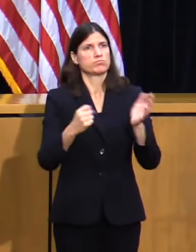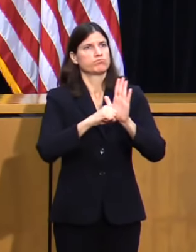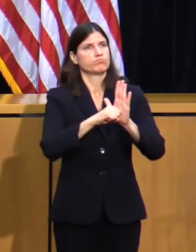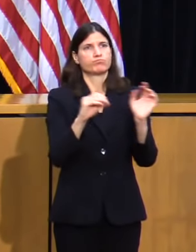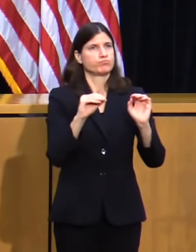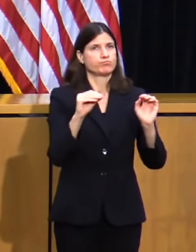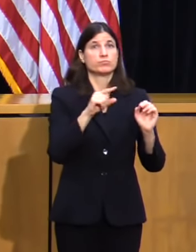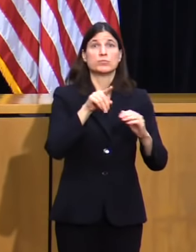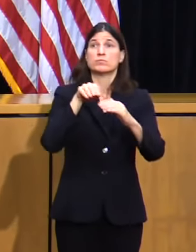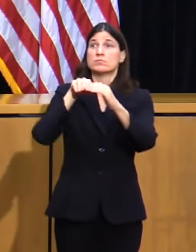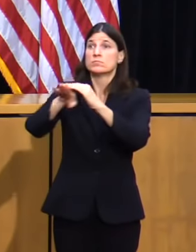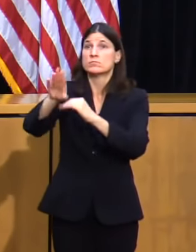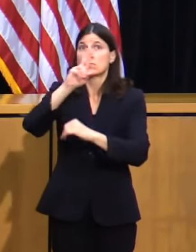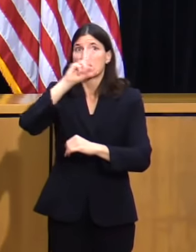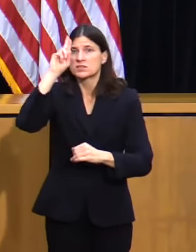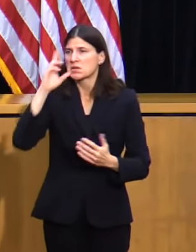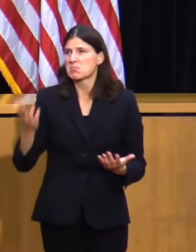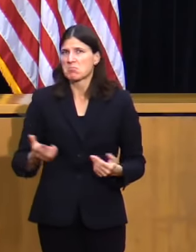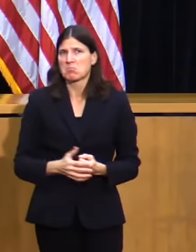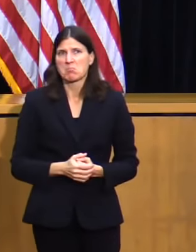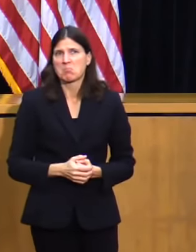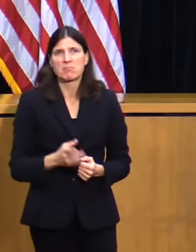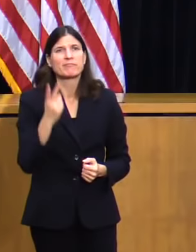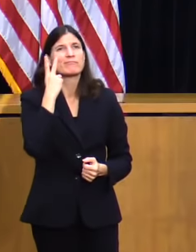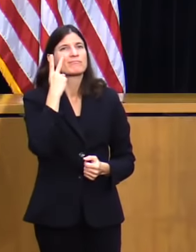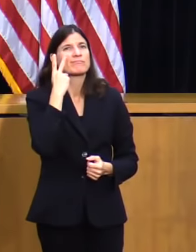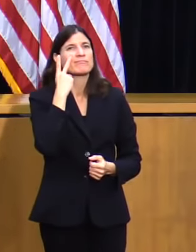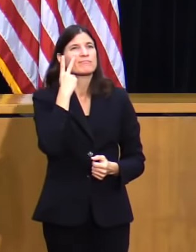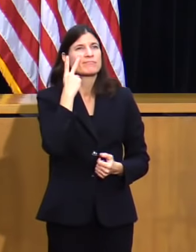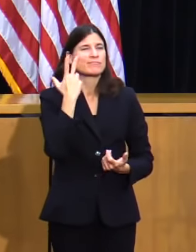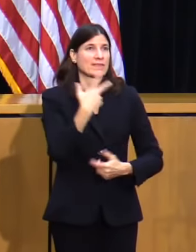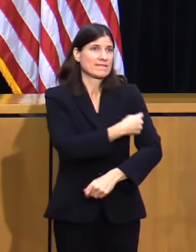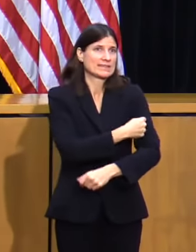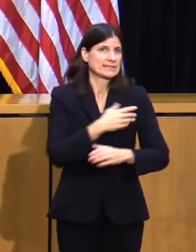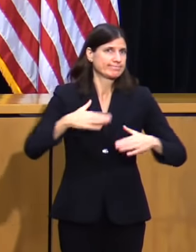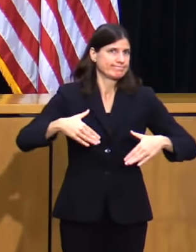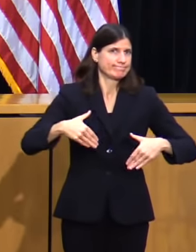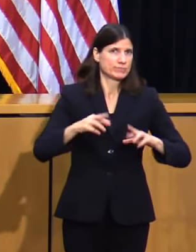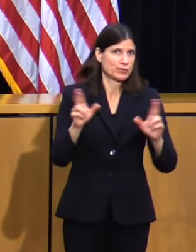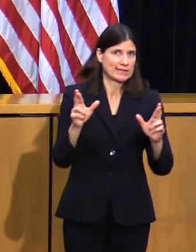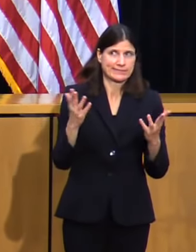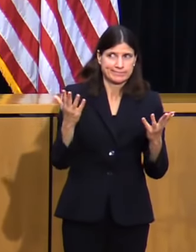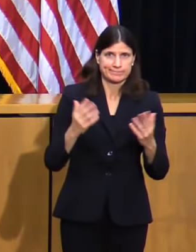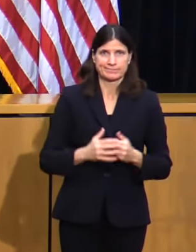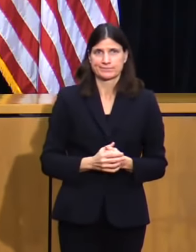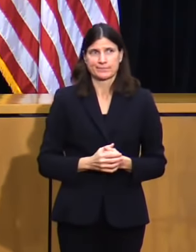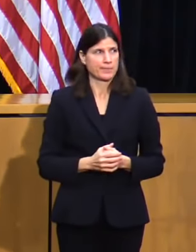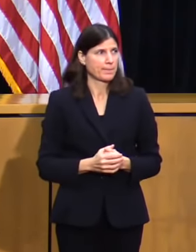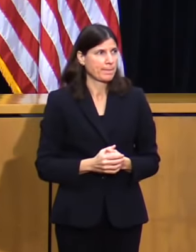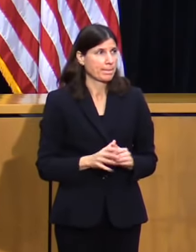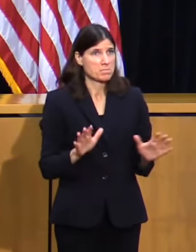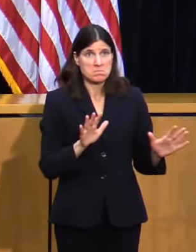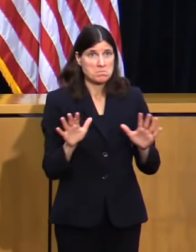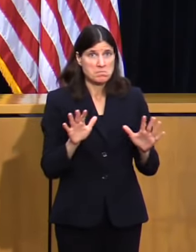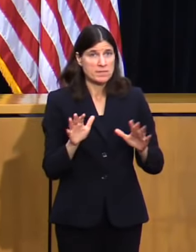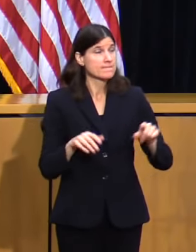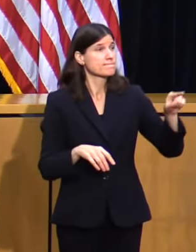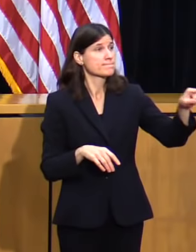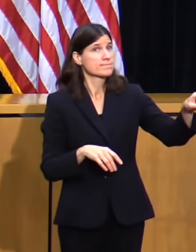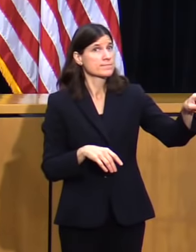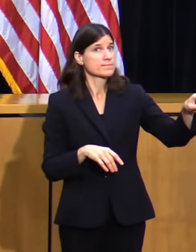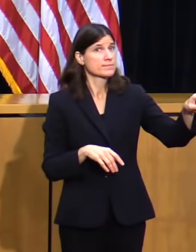with it. Governor, some cities are reporting issues with contact tracing, whether it's language barriers, people who just aren't